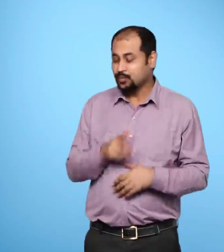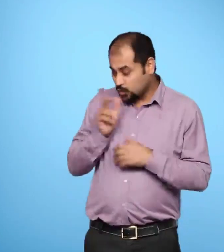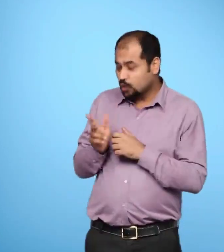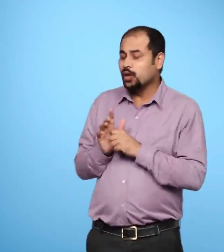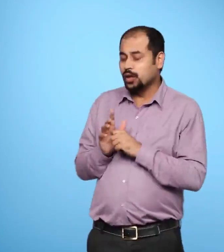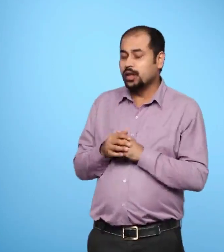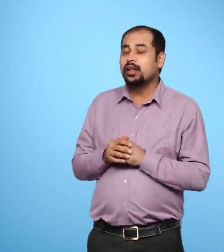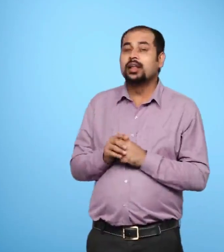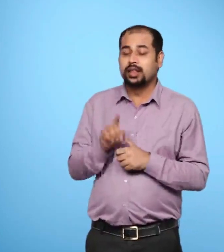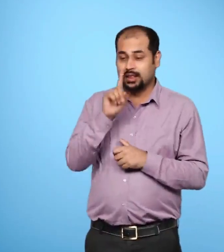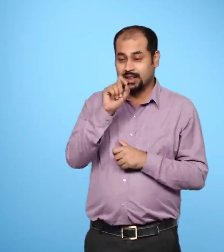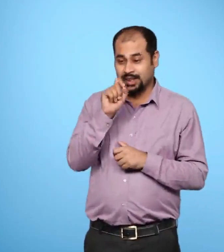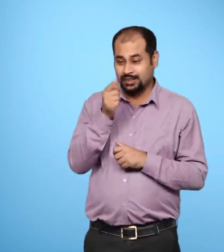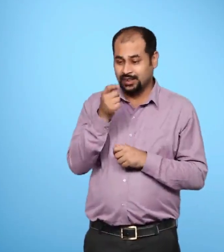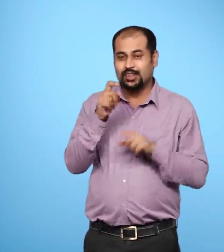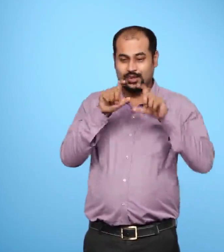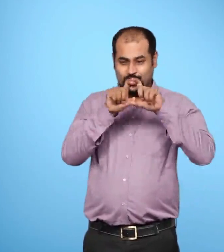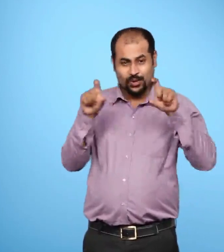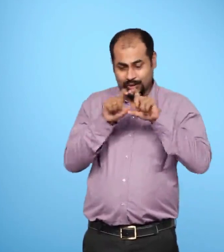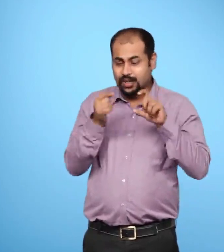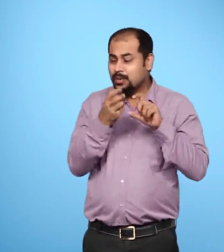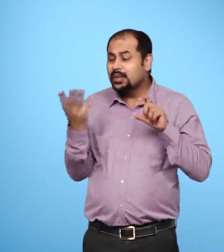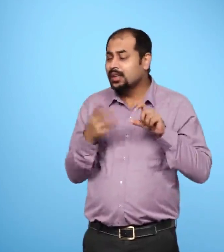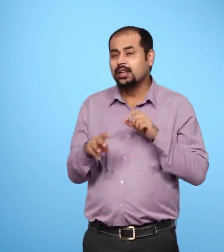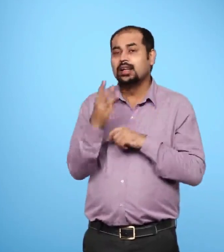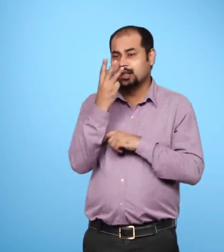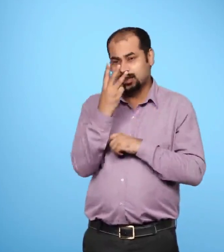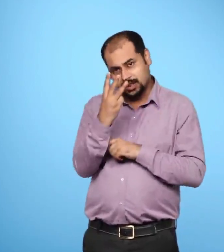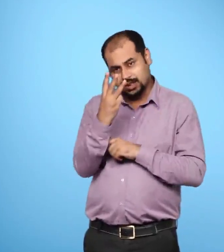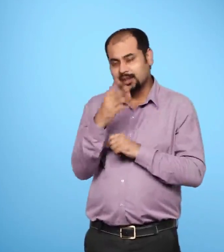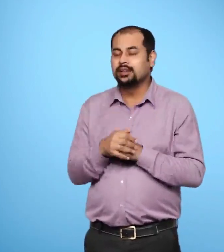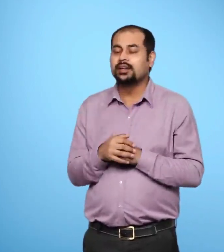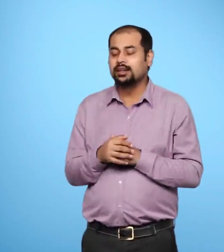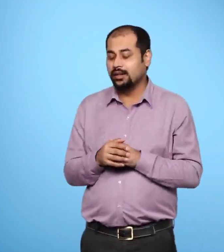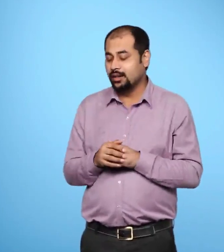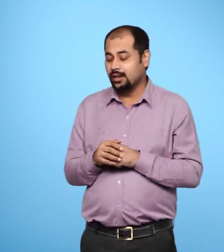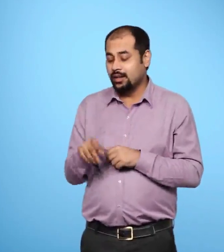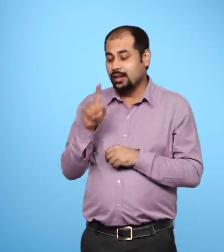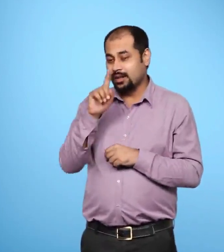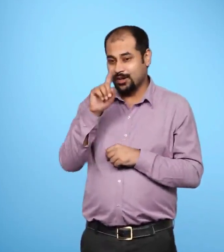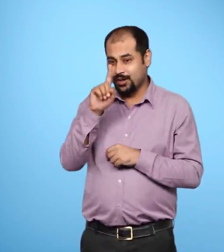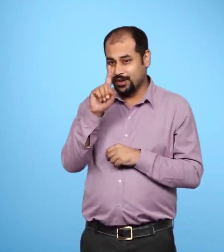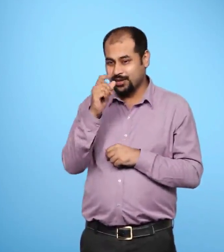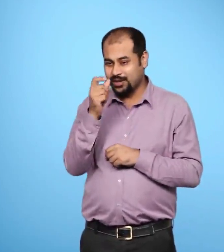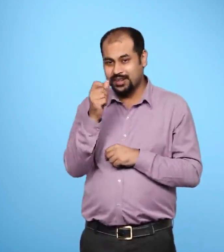You give me 3 10 rupee notes and 5 coins of 1 rupee.